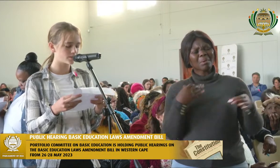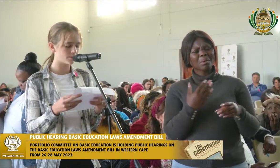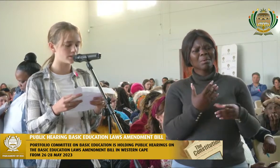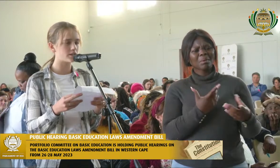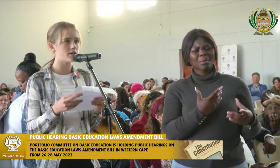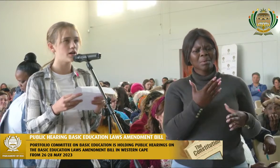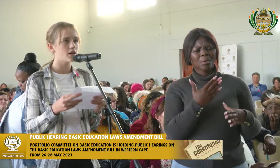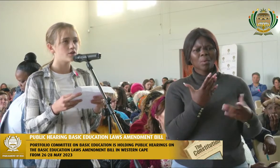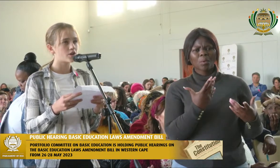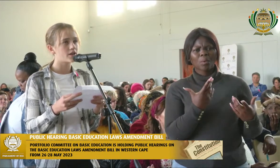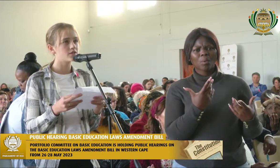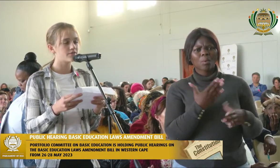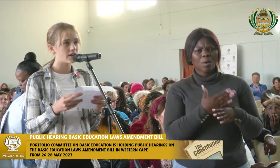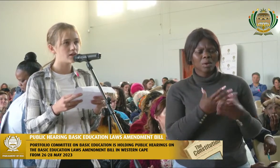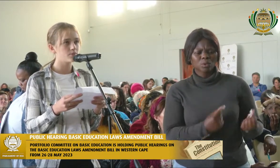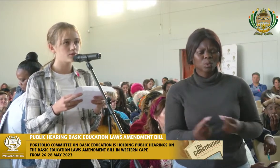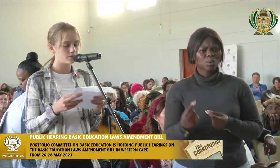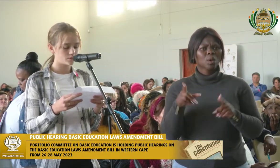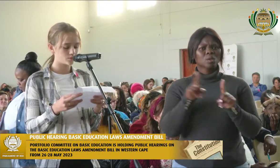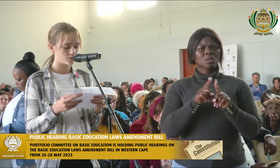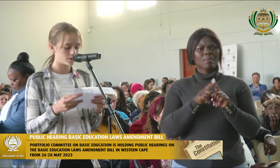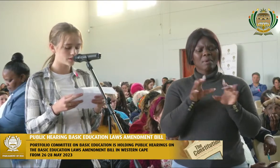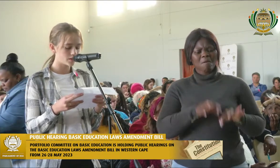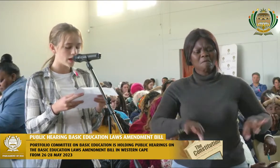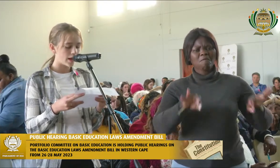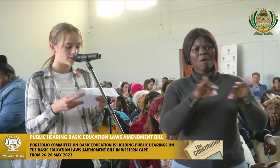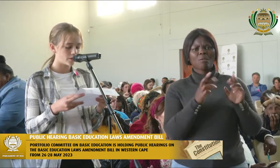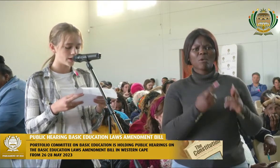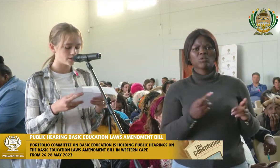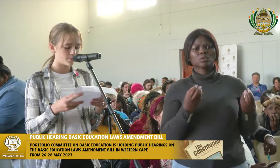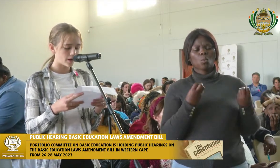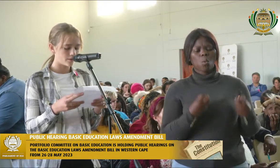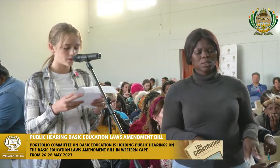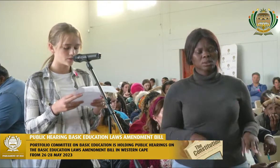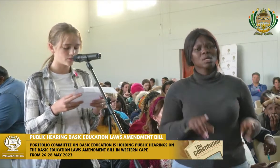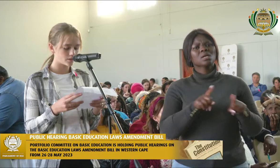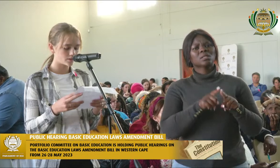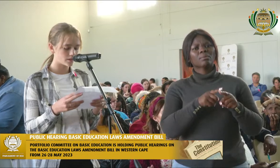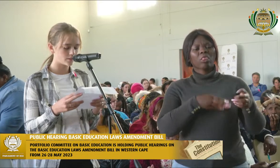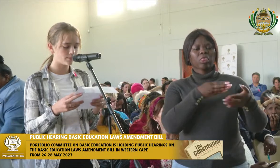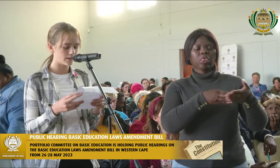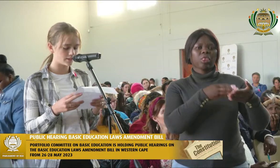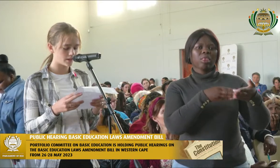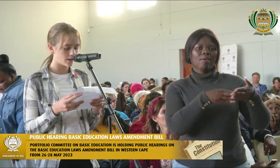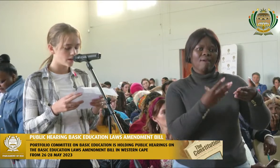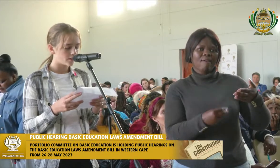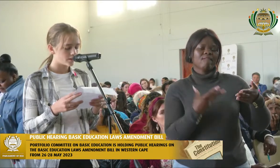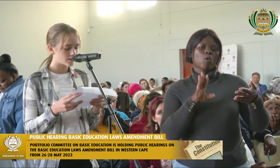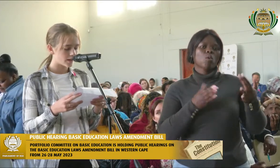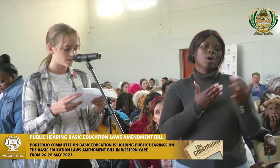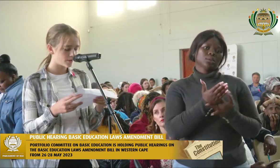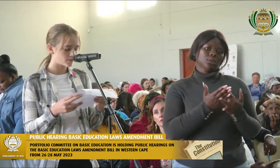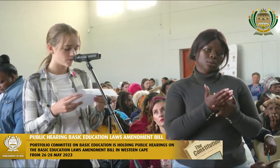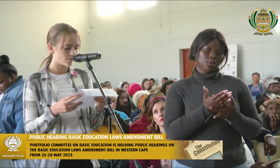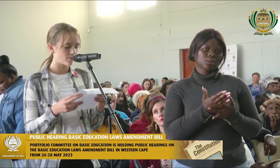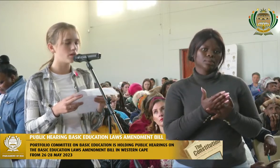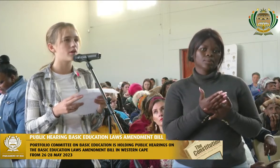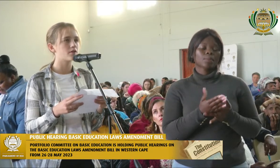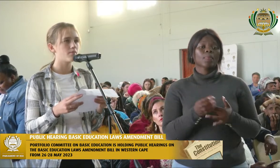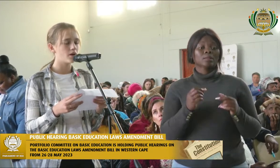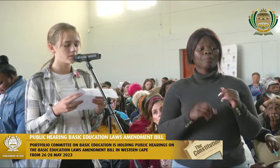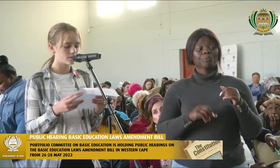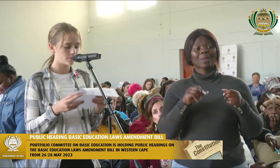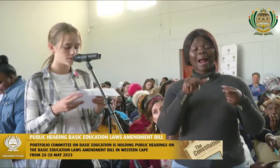hinders flexibility, drains valuable resources, and creates barriers to accessibility. These aspects of the